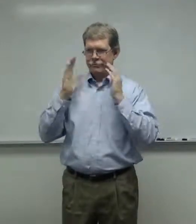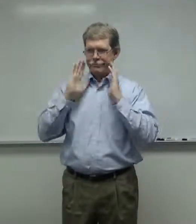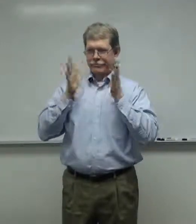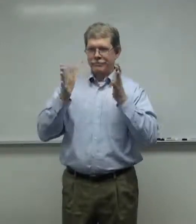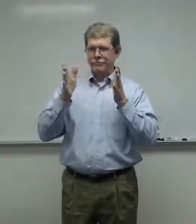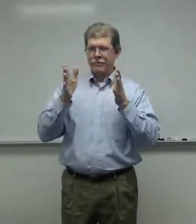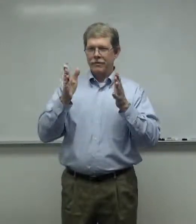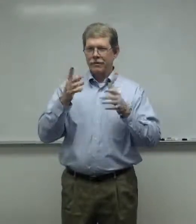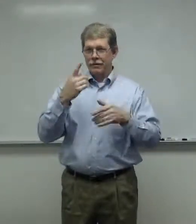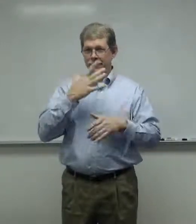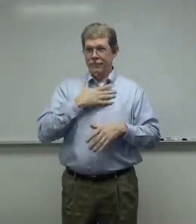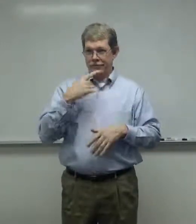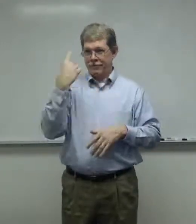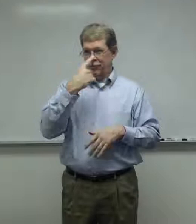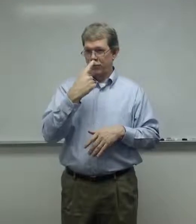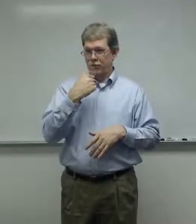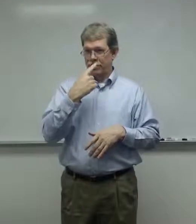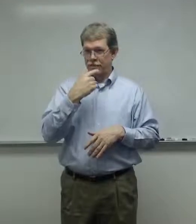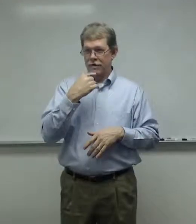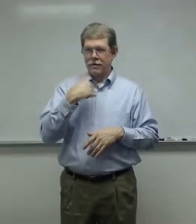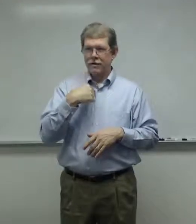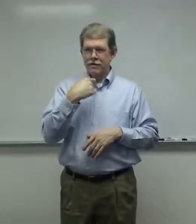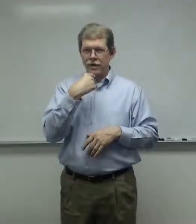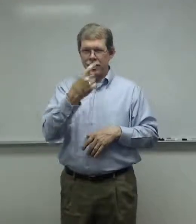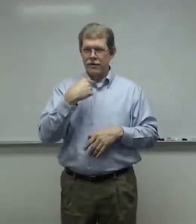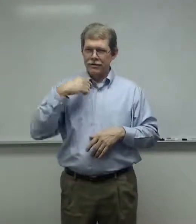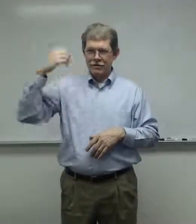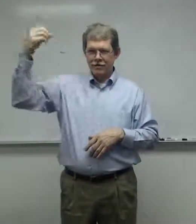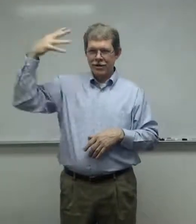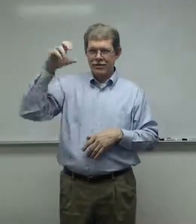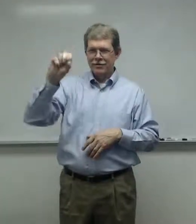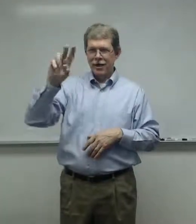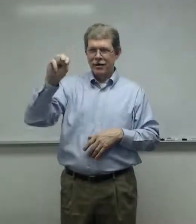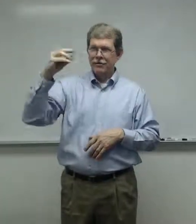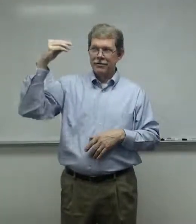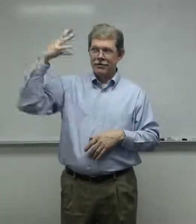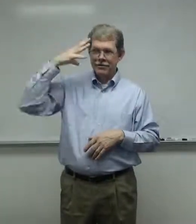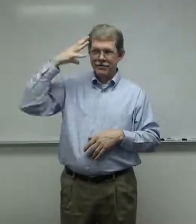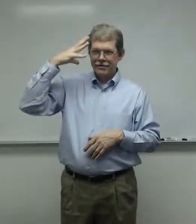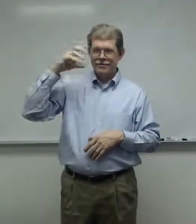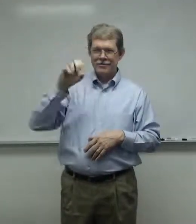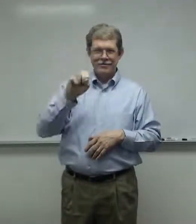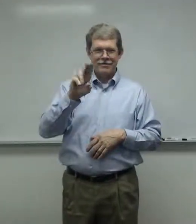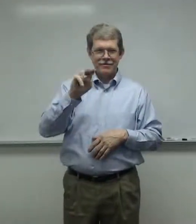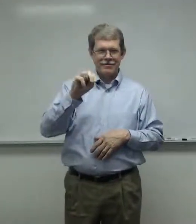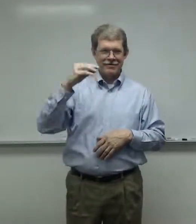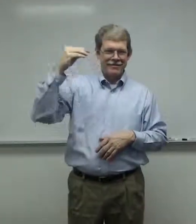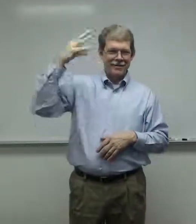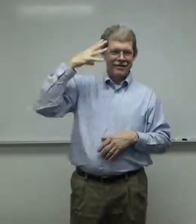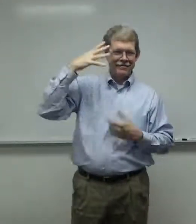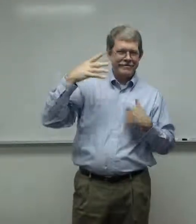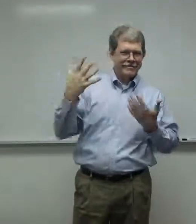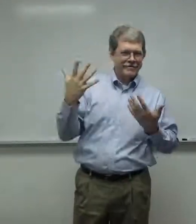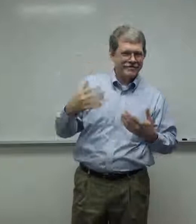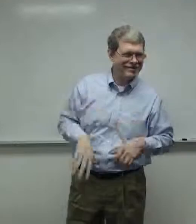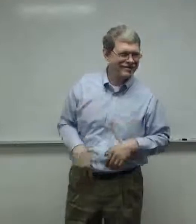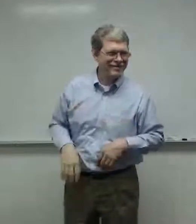I didn't feel my face turning red, but my face was so red, and I said, oh, it's because I've been in the